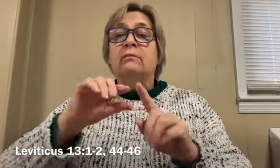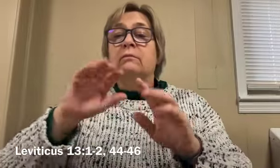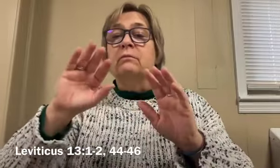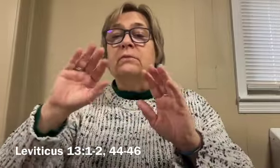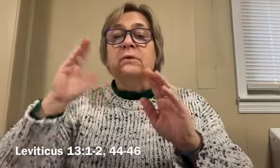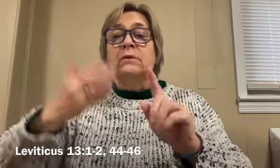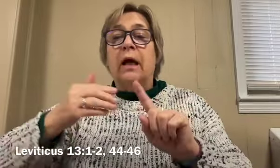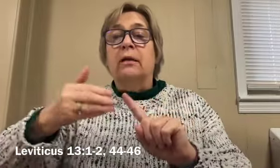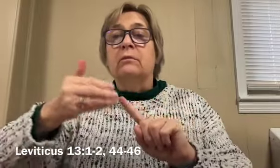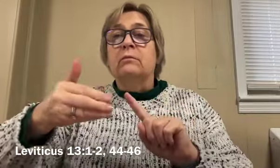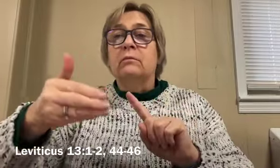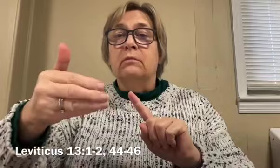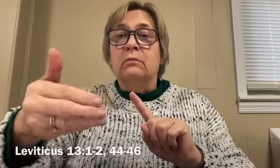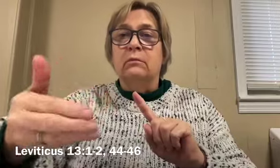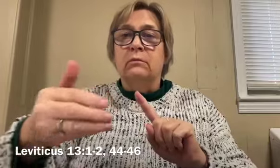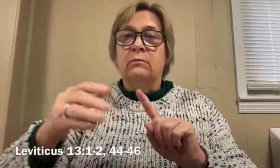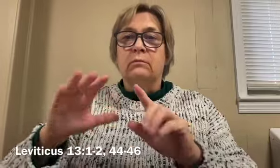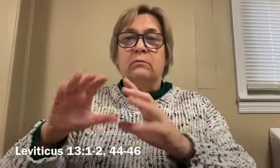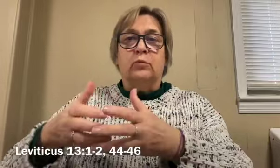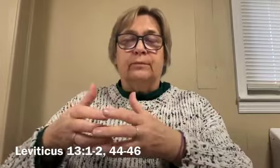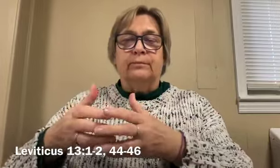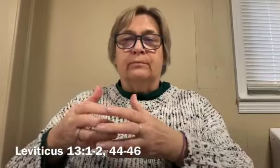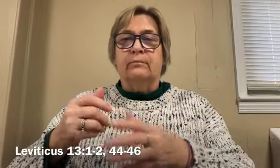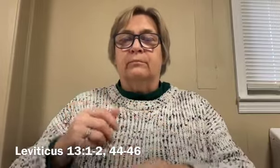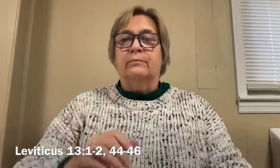Or to one of the priests among his descendants.